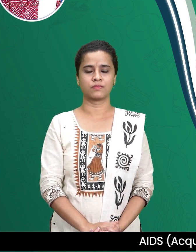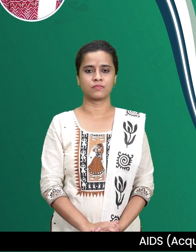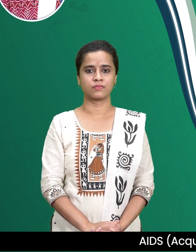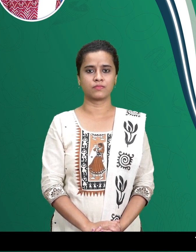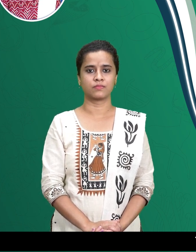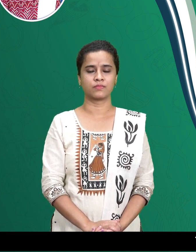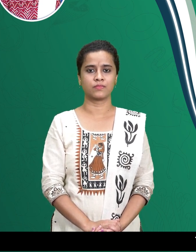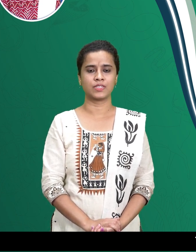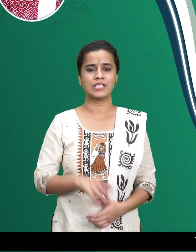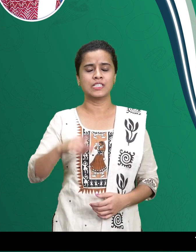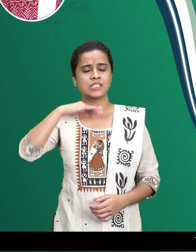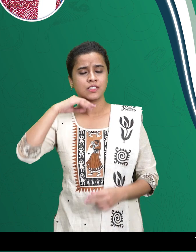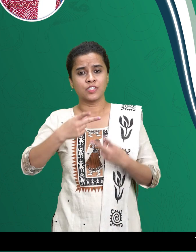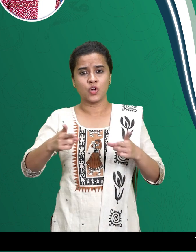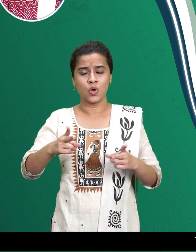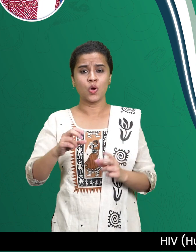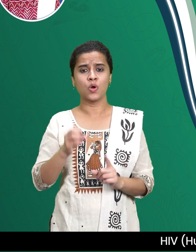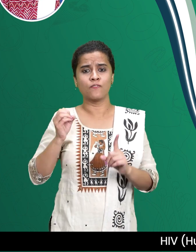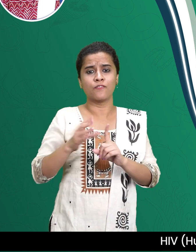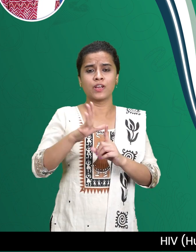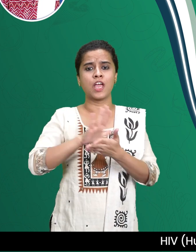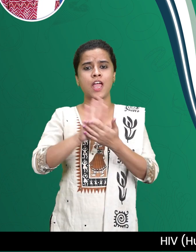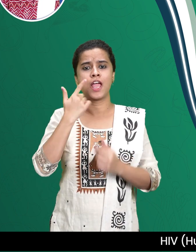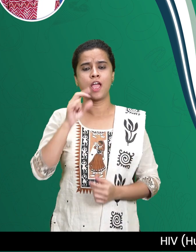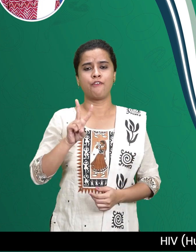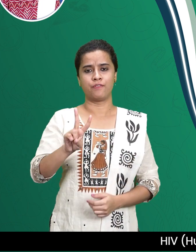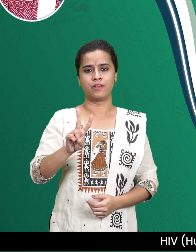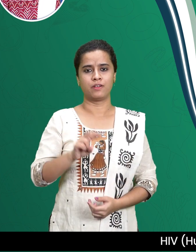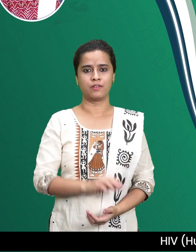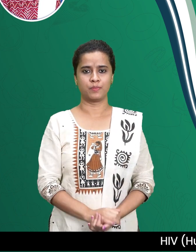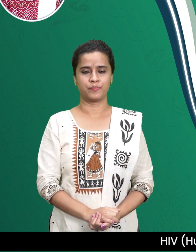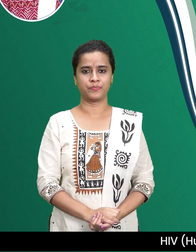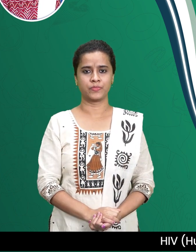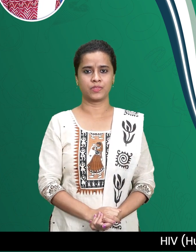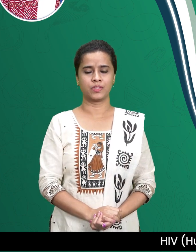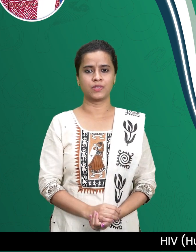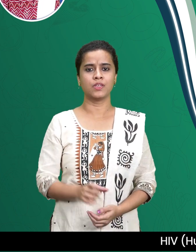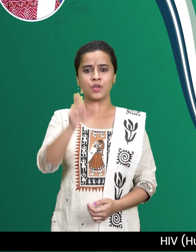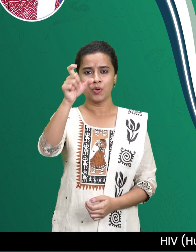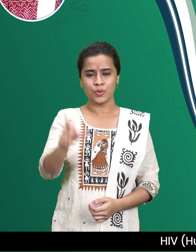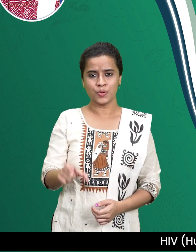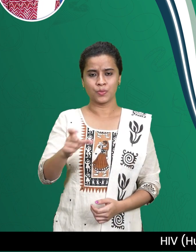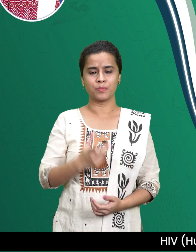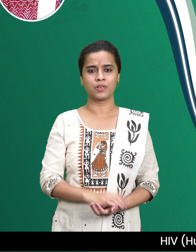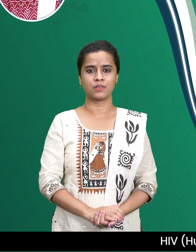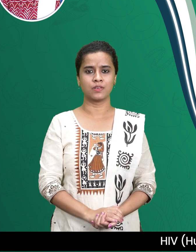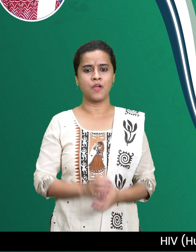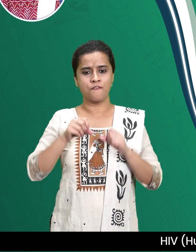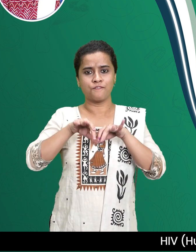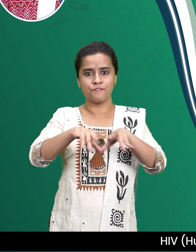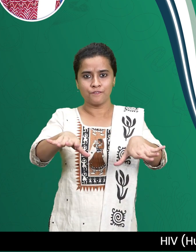This disease is caused by HIV, human immunodeficiency virus.